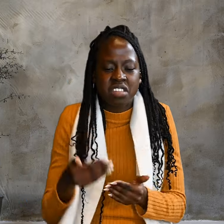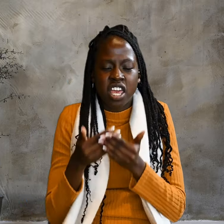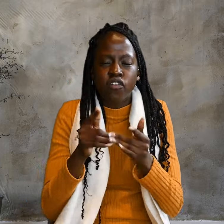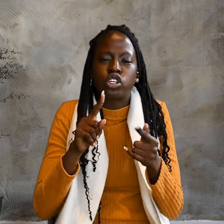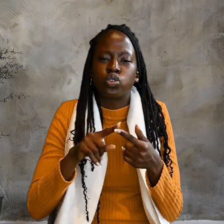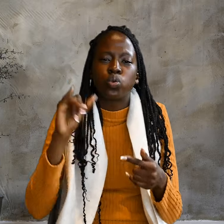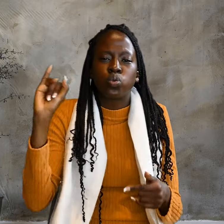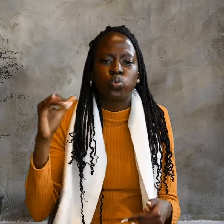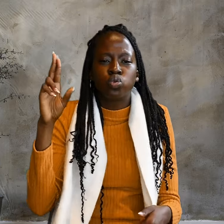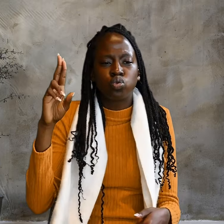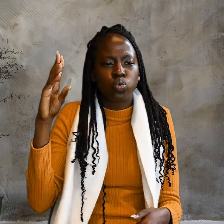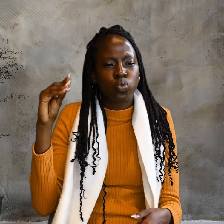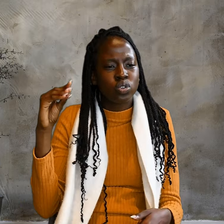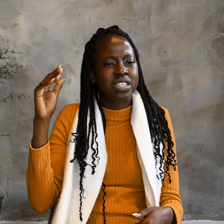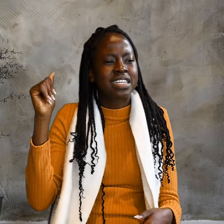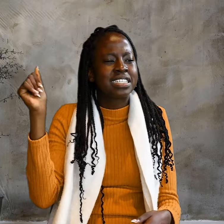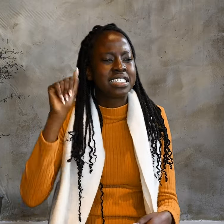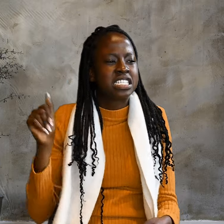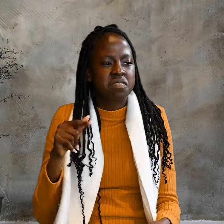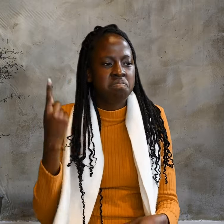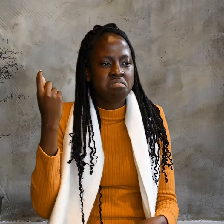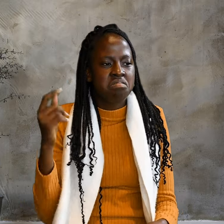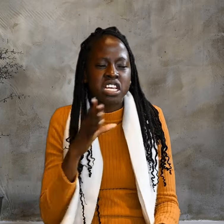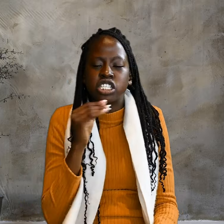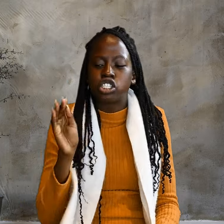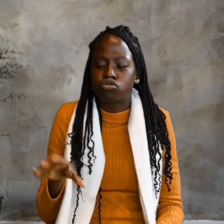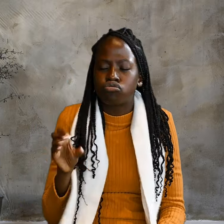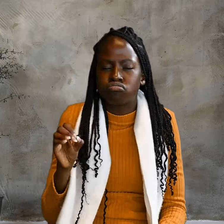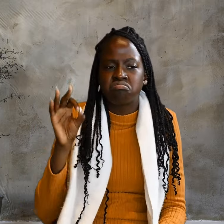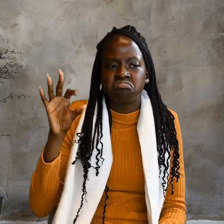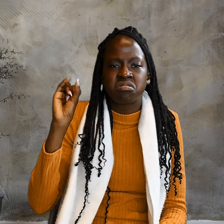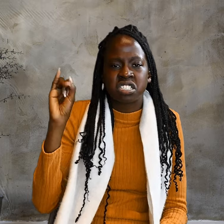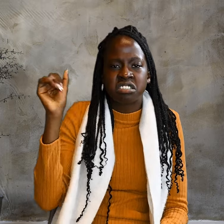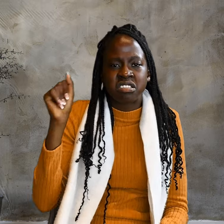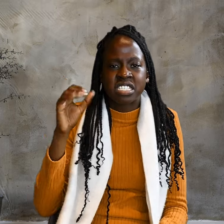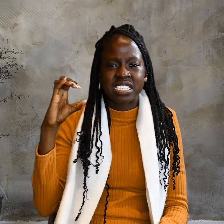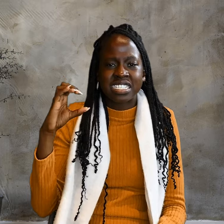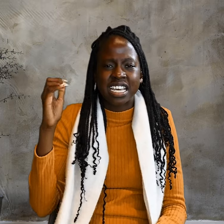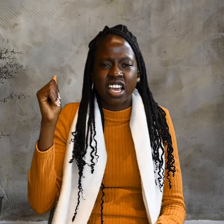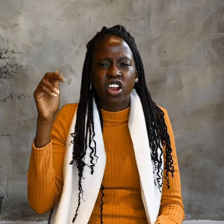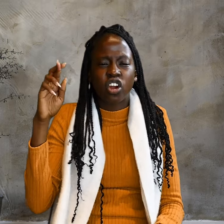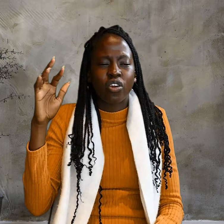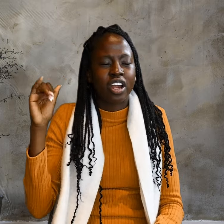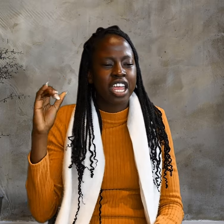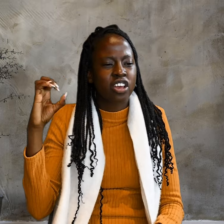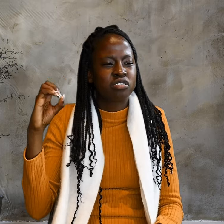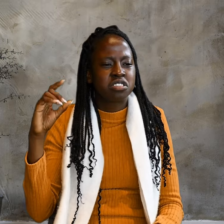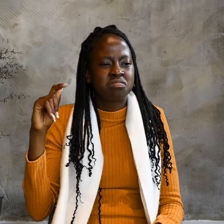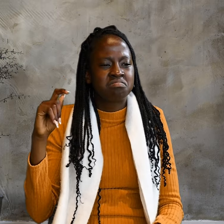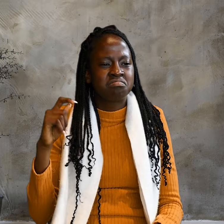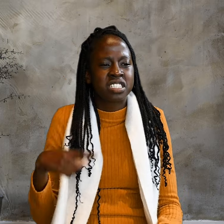Simon Iscariot. As soon as Judas took the bread, Satan entered into